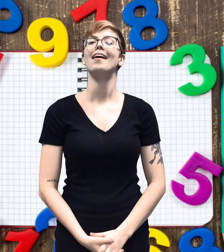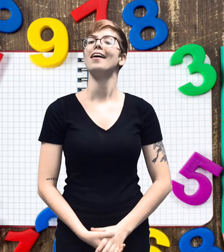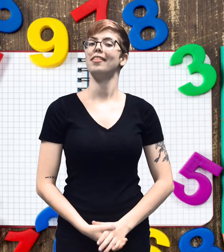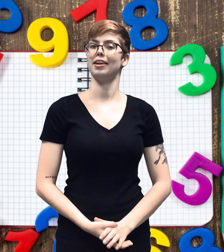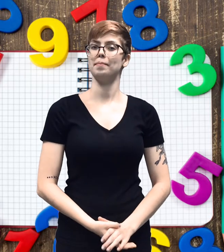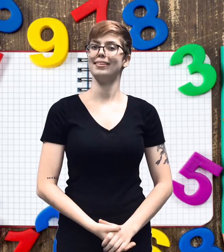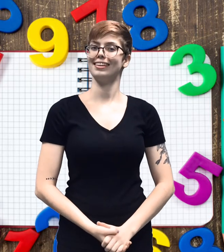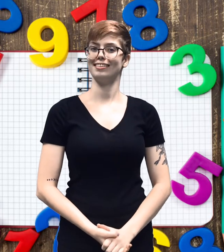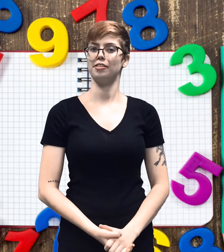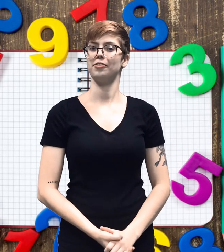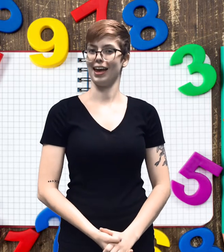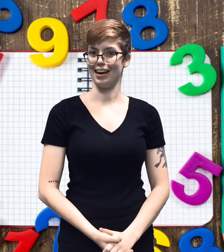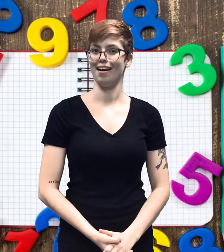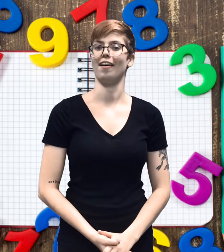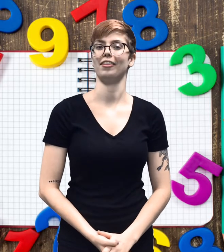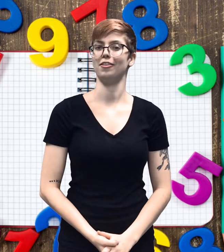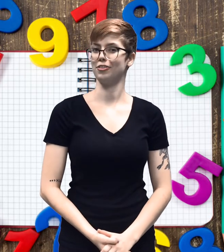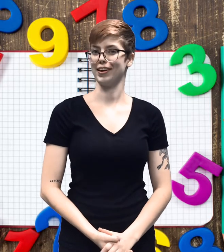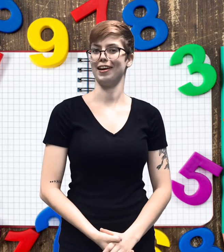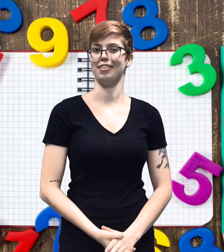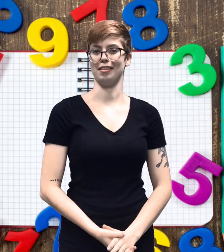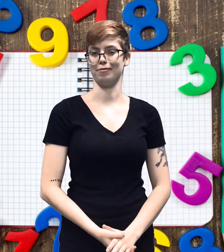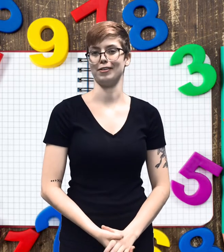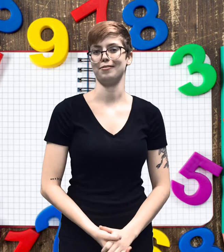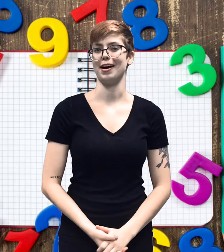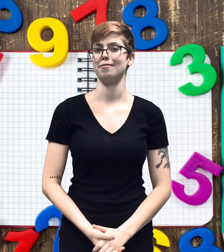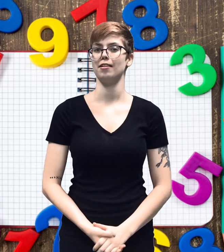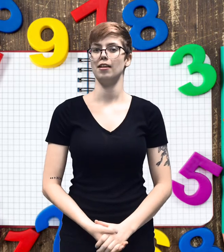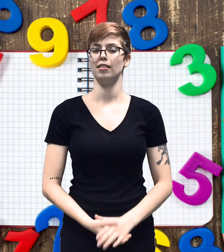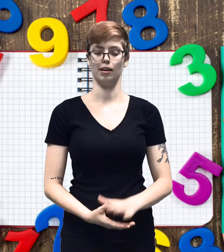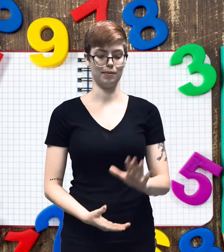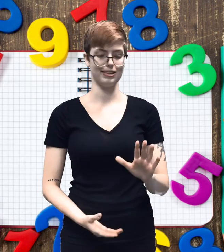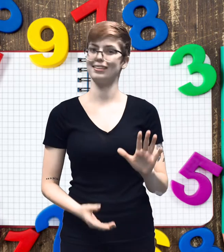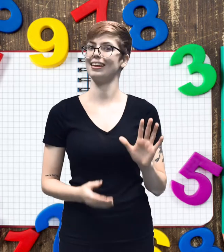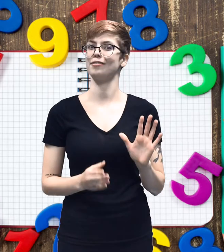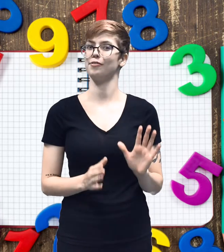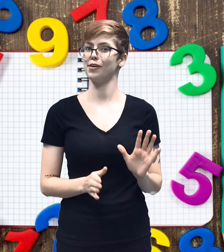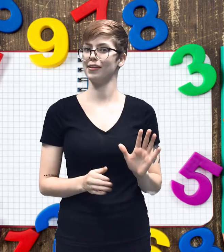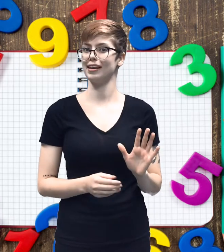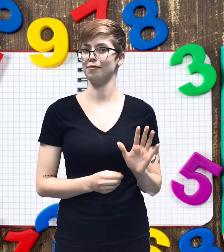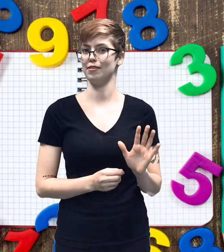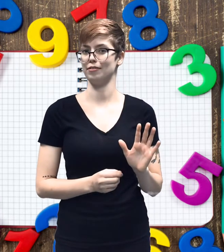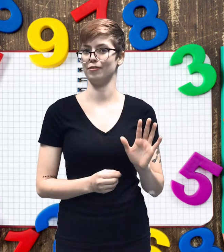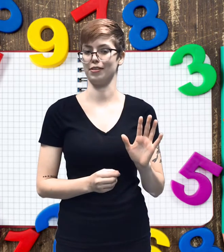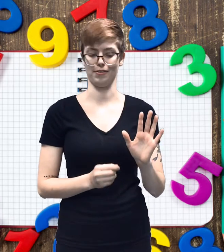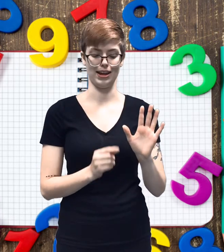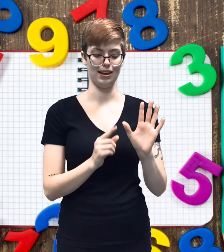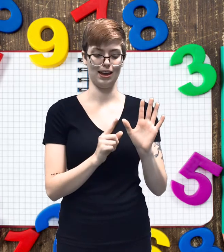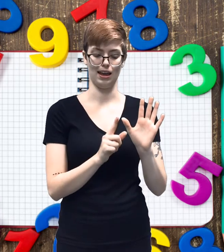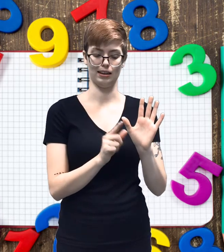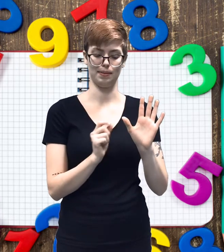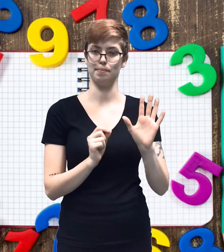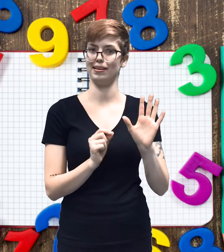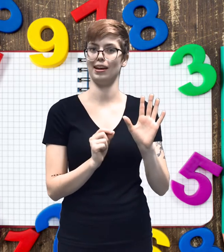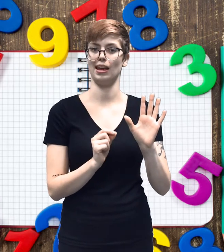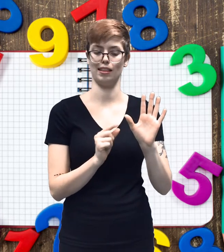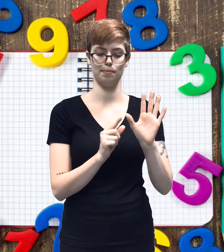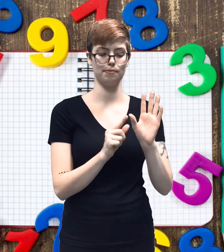The numbers 6 through 10 are a little trickier than the first 5. The number 6 is frequently confused for 3. It's made by taking the tip of your